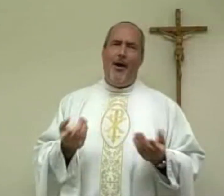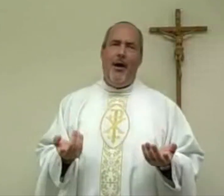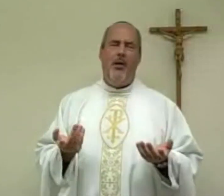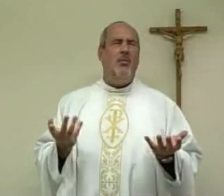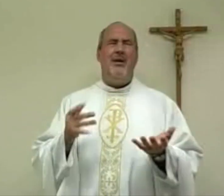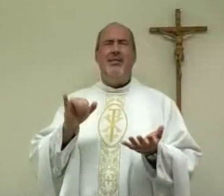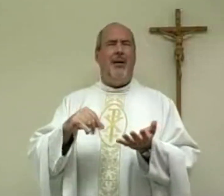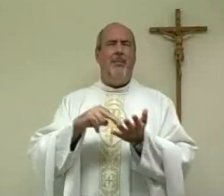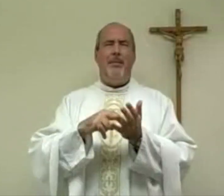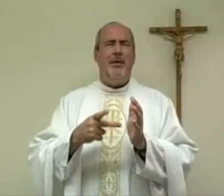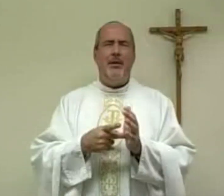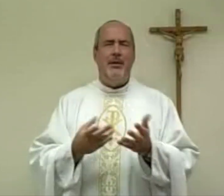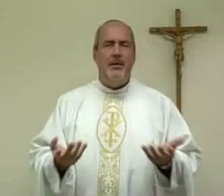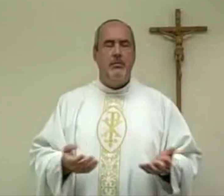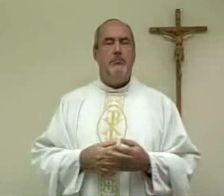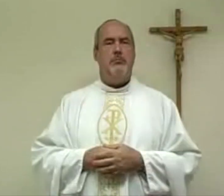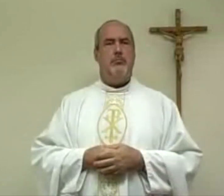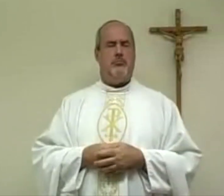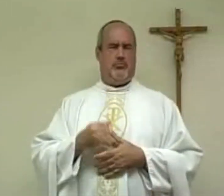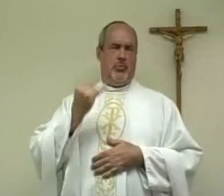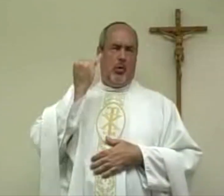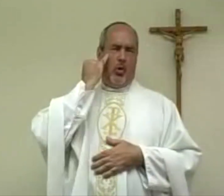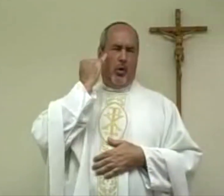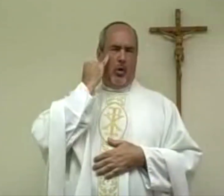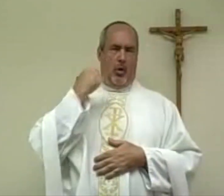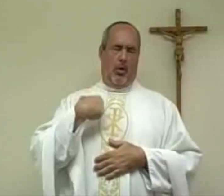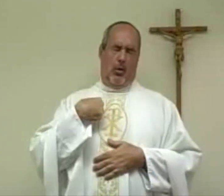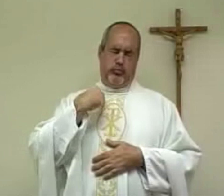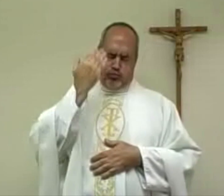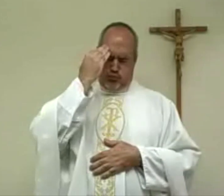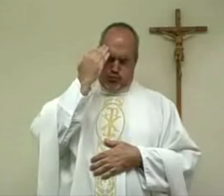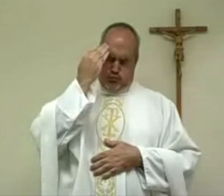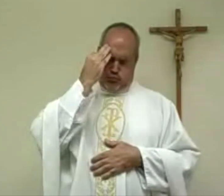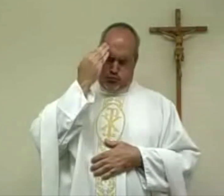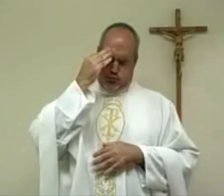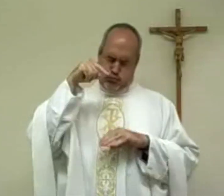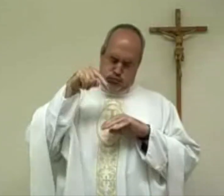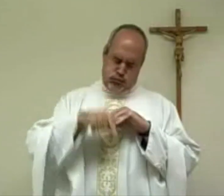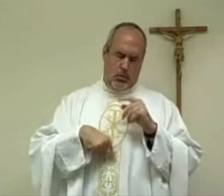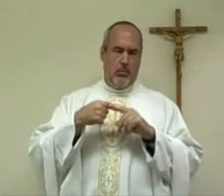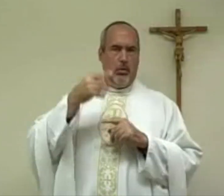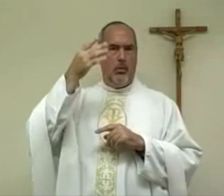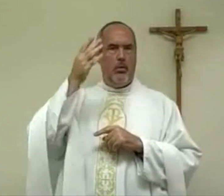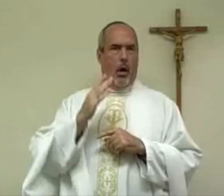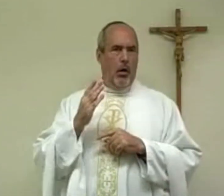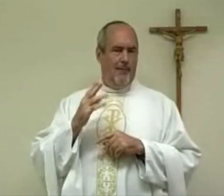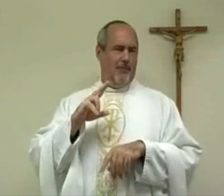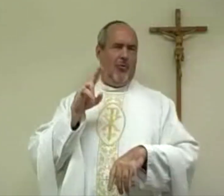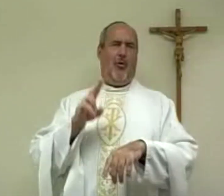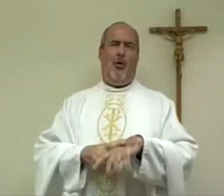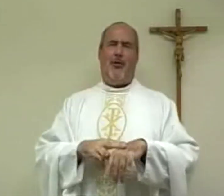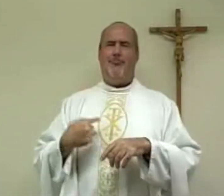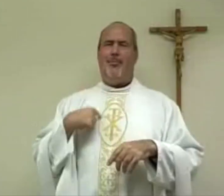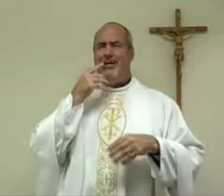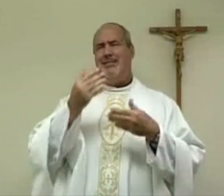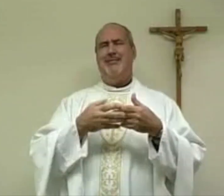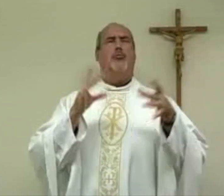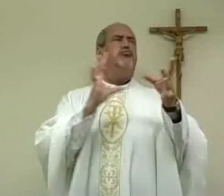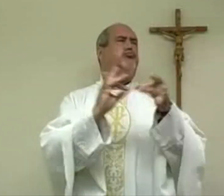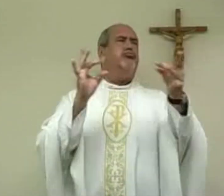I think that's a good point. And what does it really mean? Well, if we know God so well and